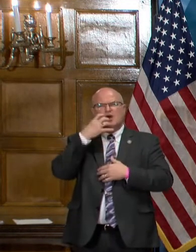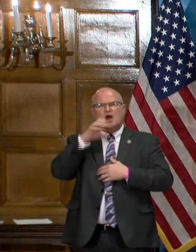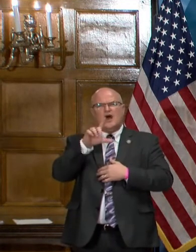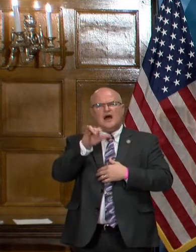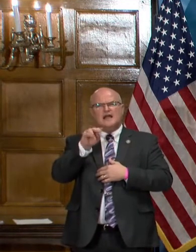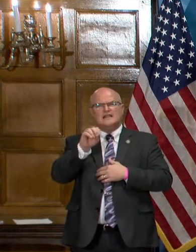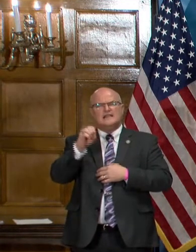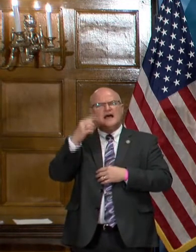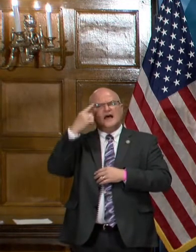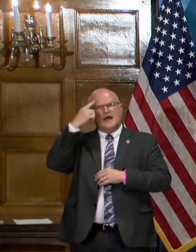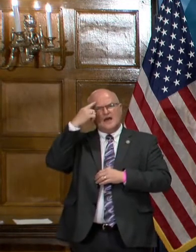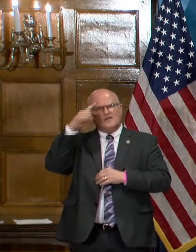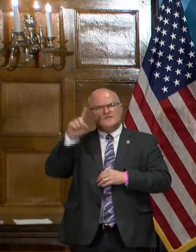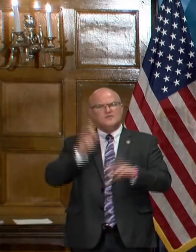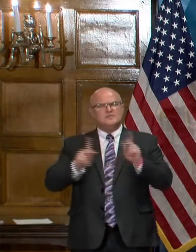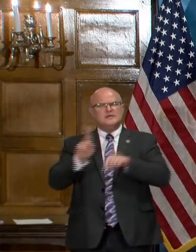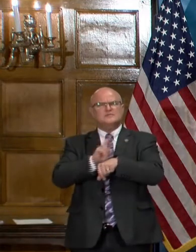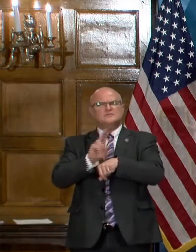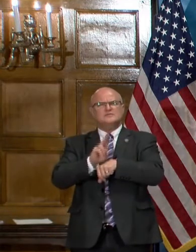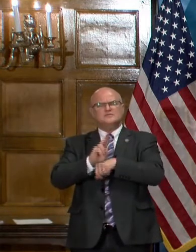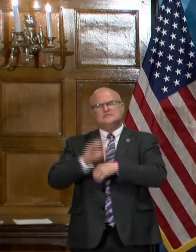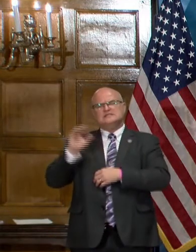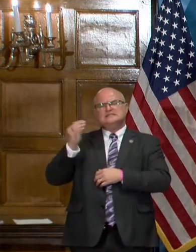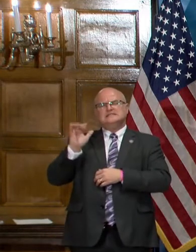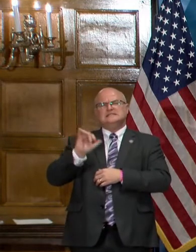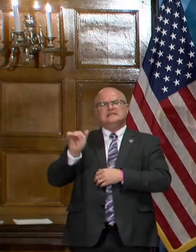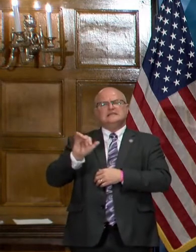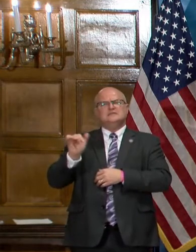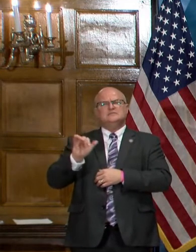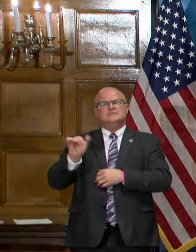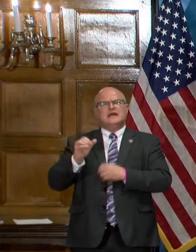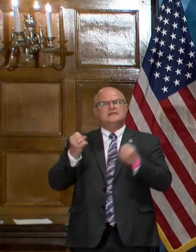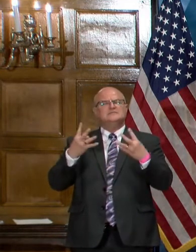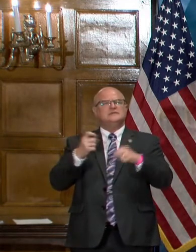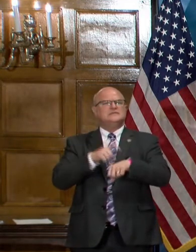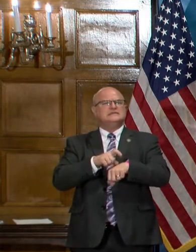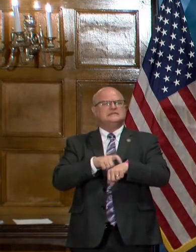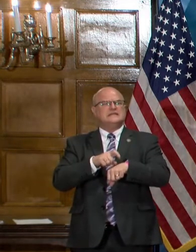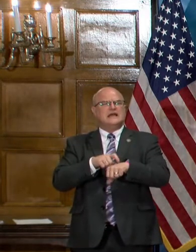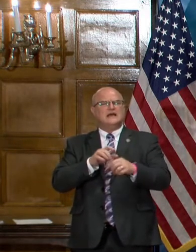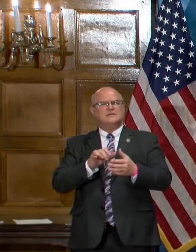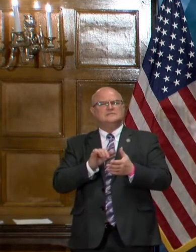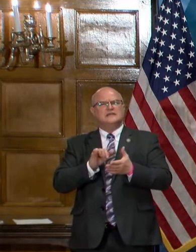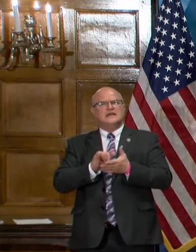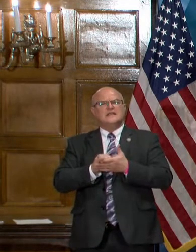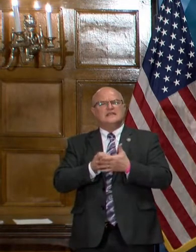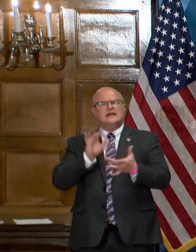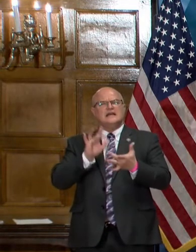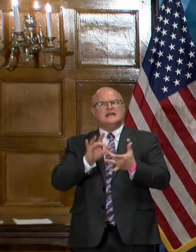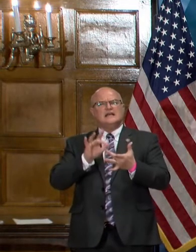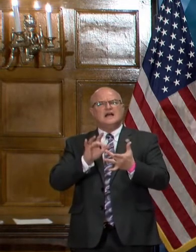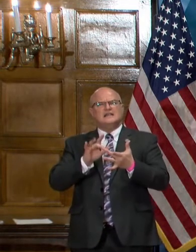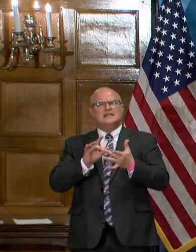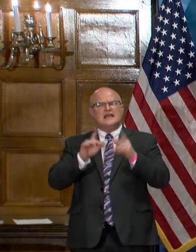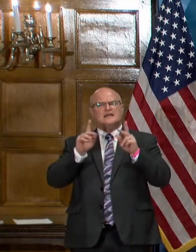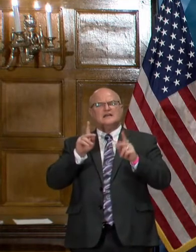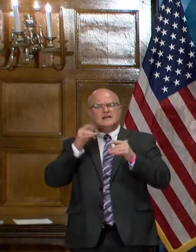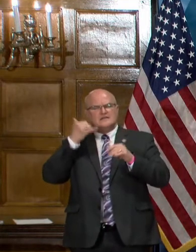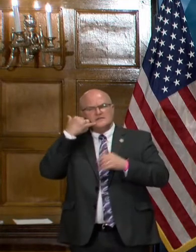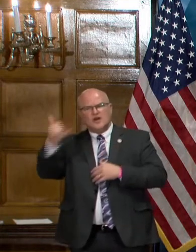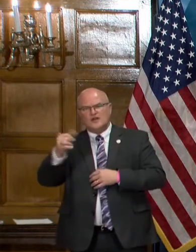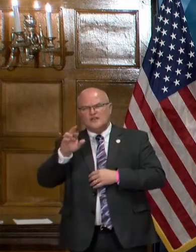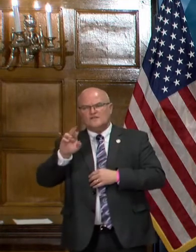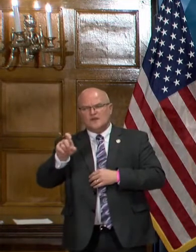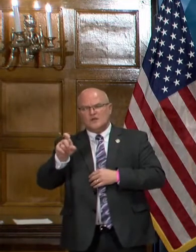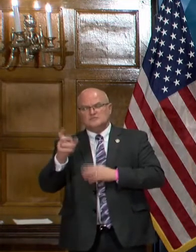for folks to use? It seems like in many cases contacting individual pharmacies is